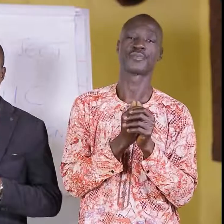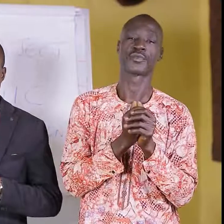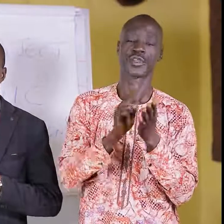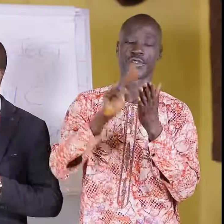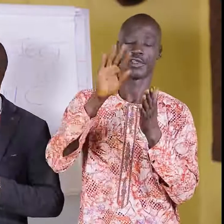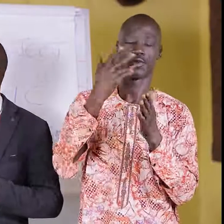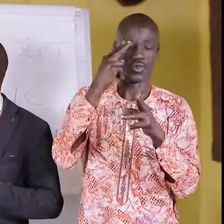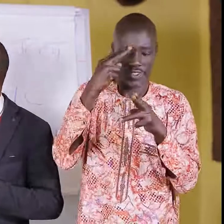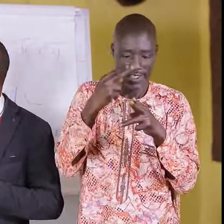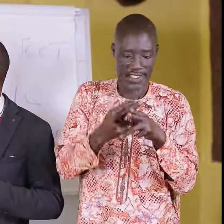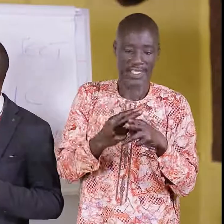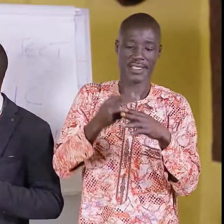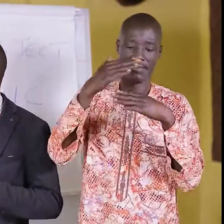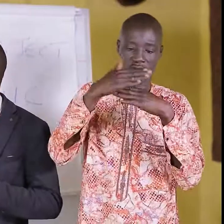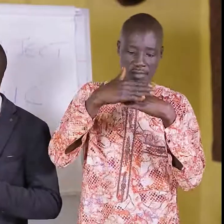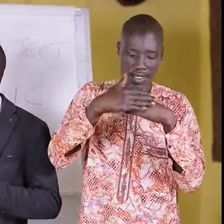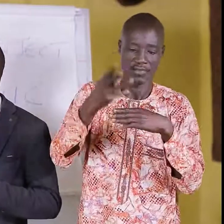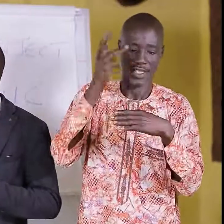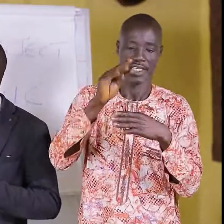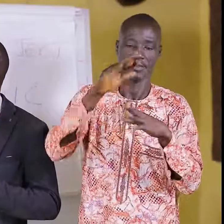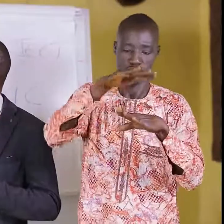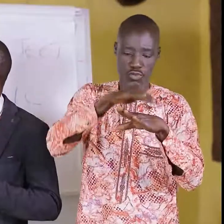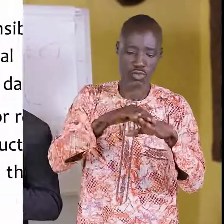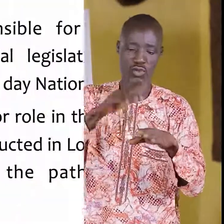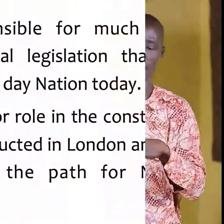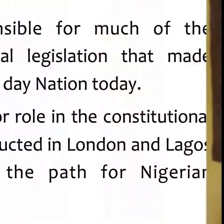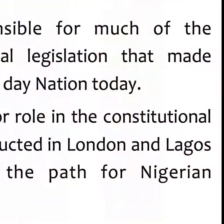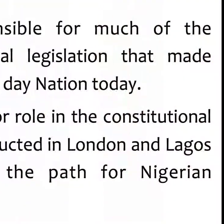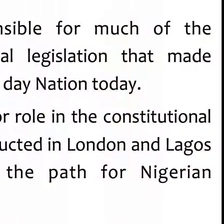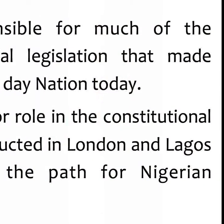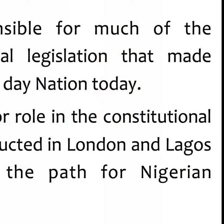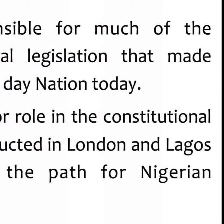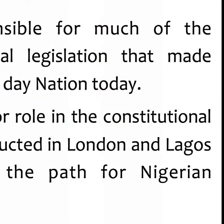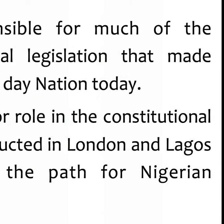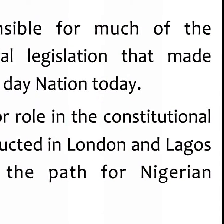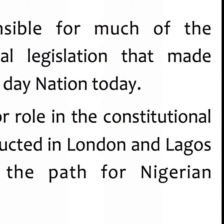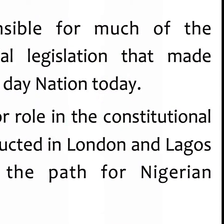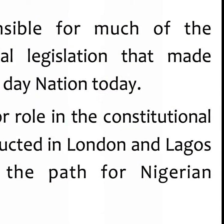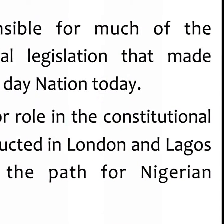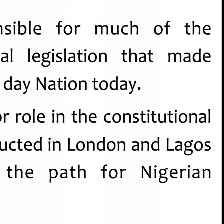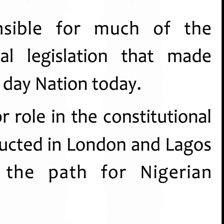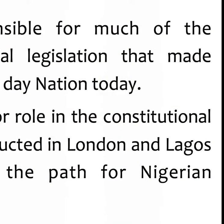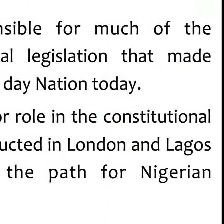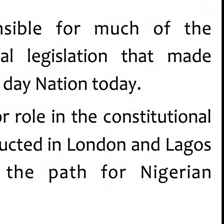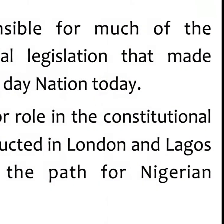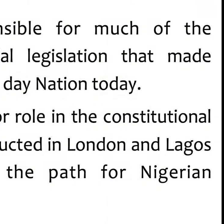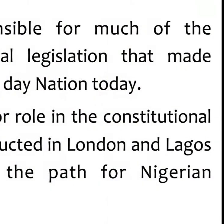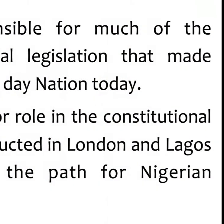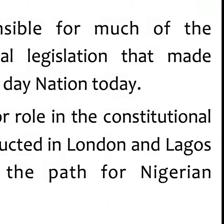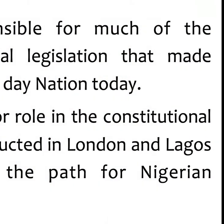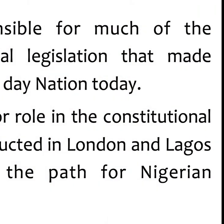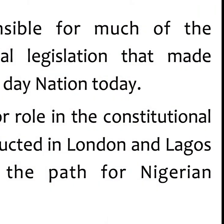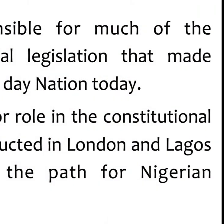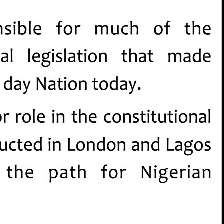him, known as Obafemi Awolowo University. He was responsible for much of the progressive